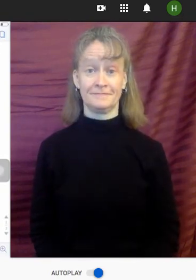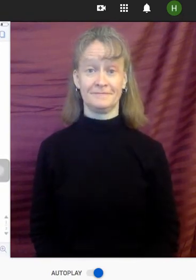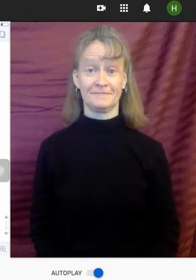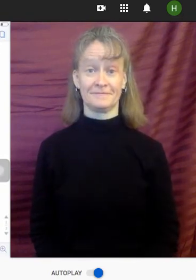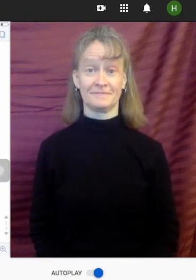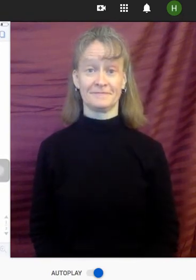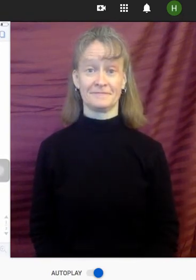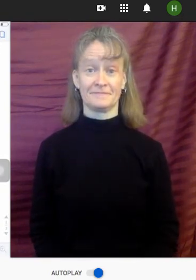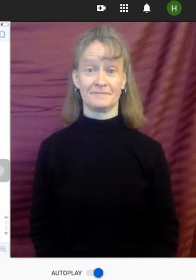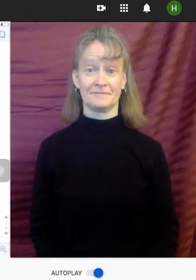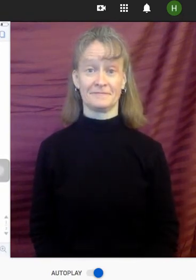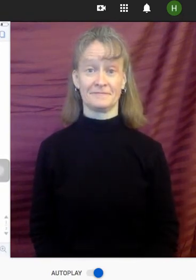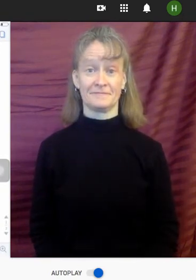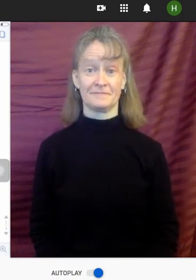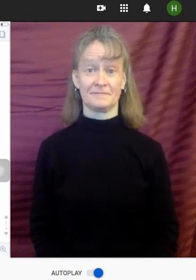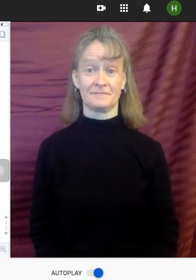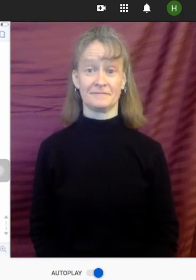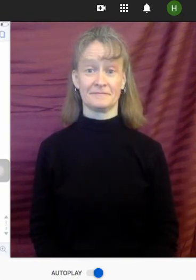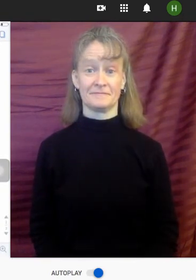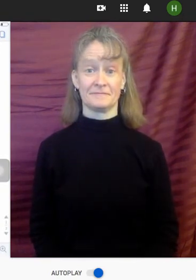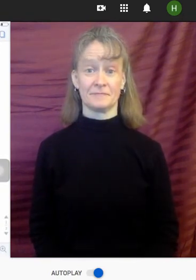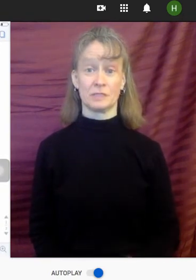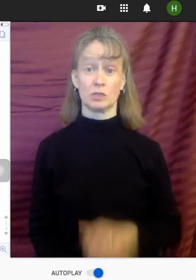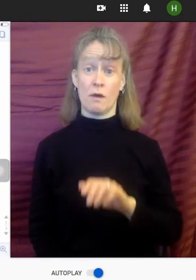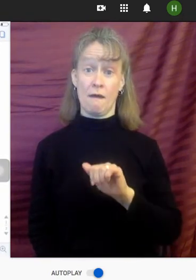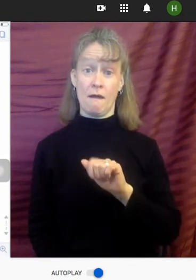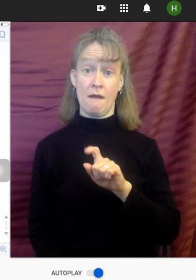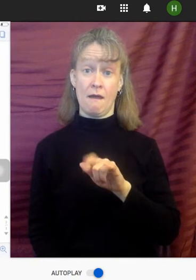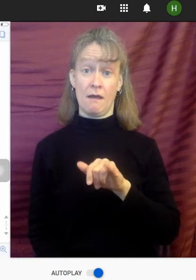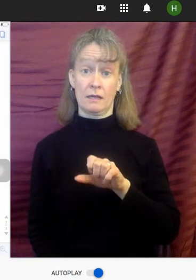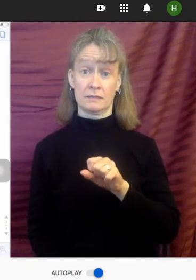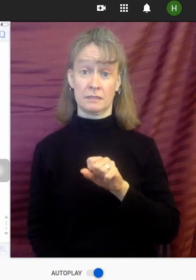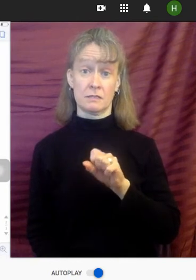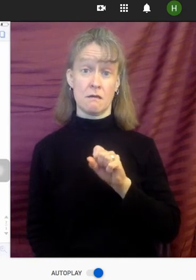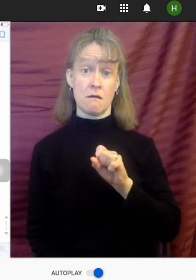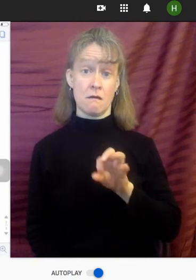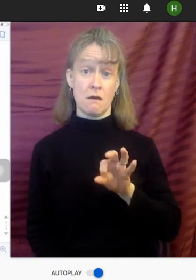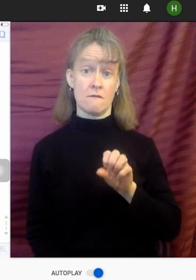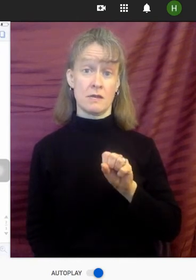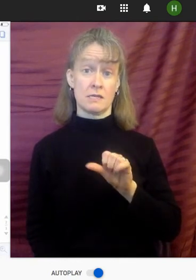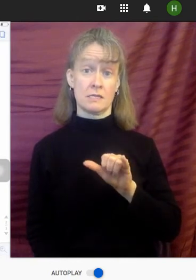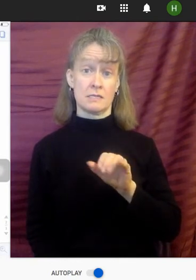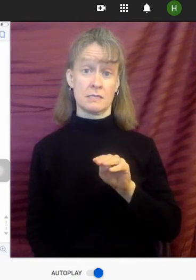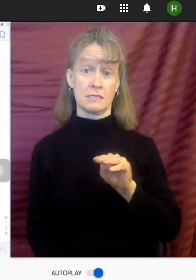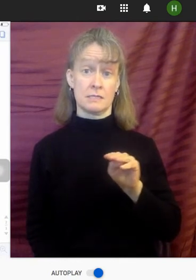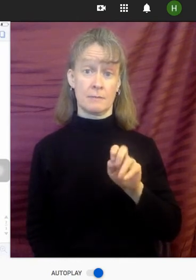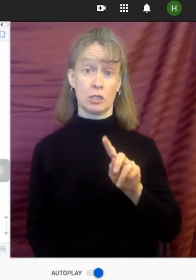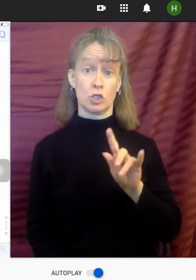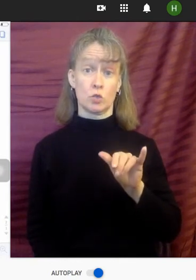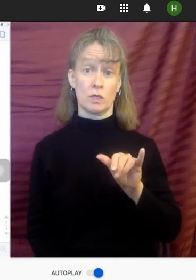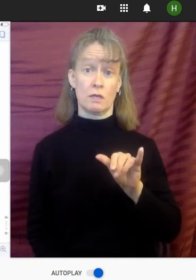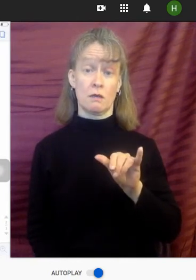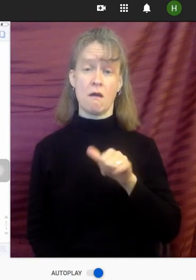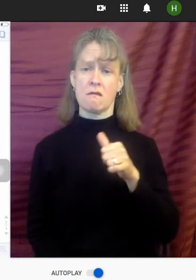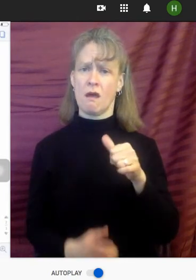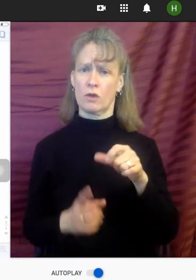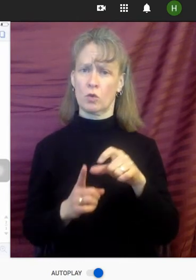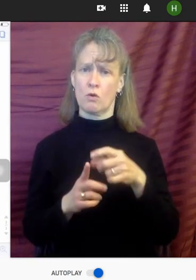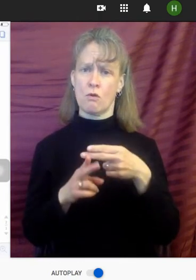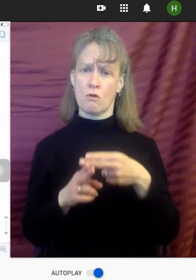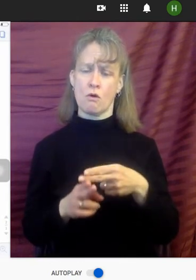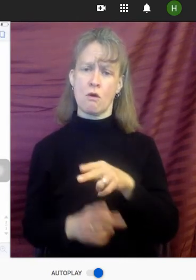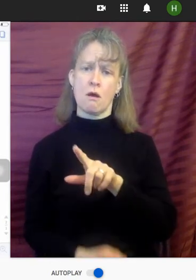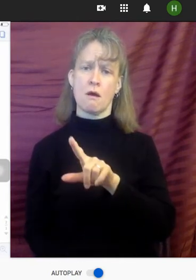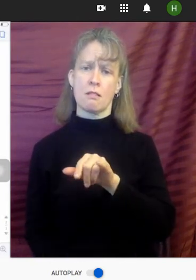So our axis of symmetry, also known as our line of symmetry,